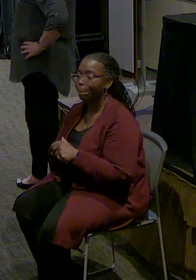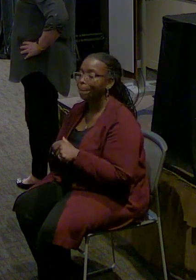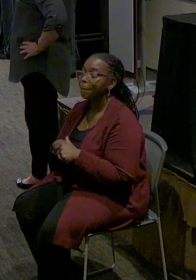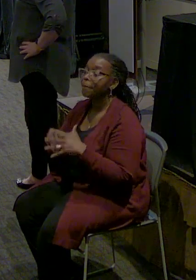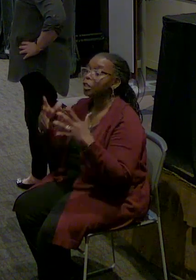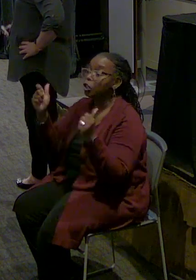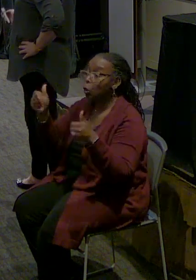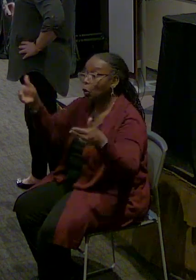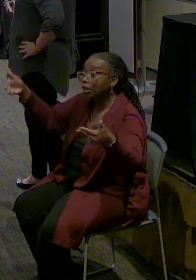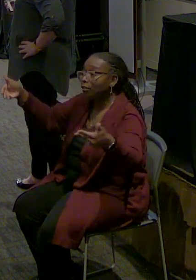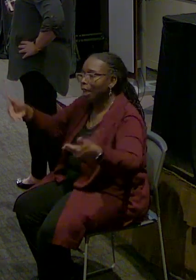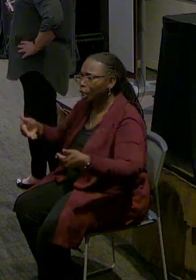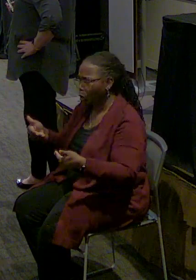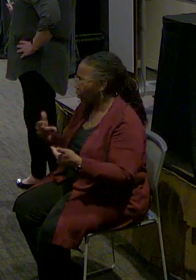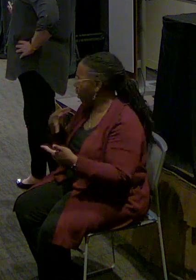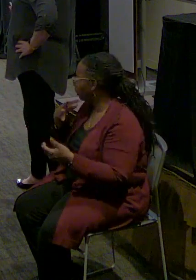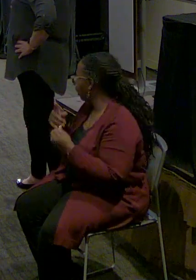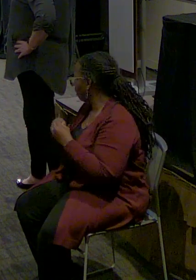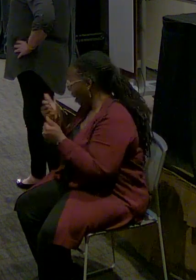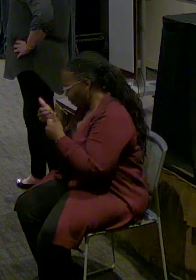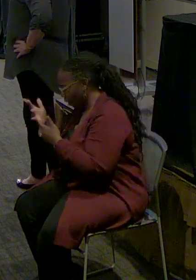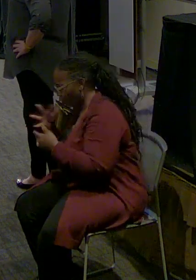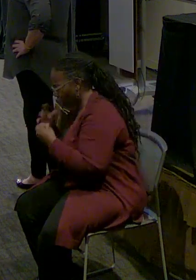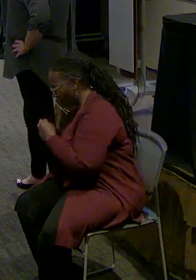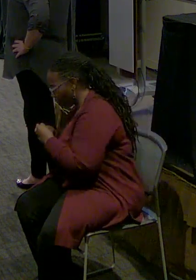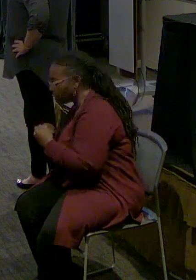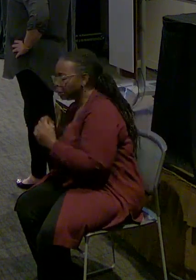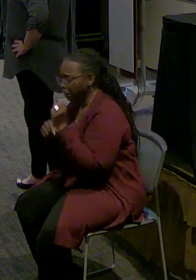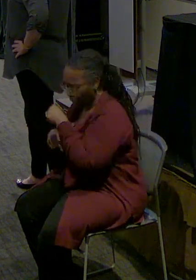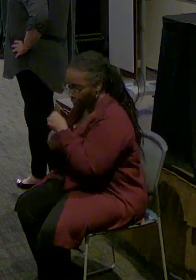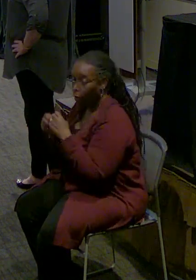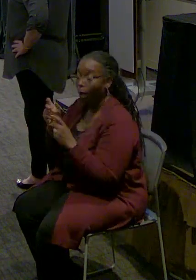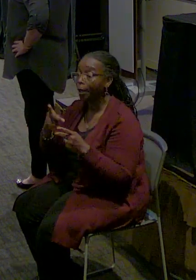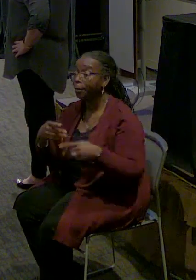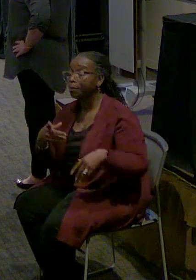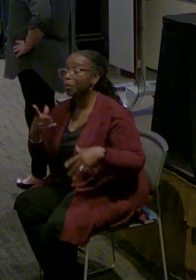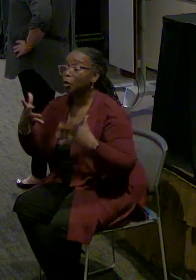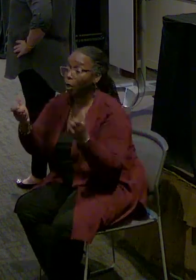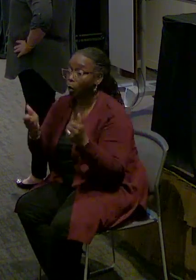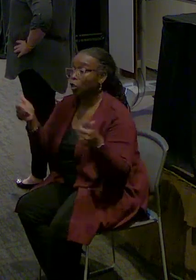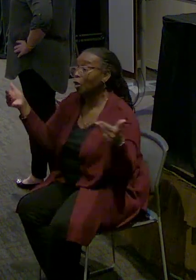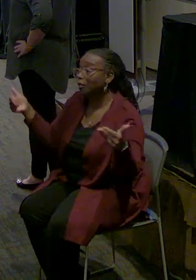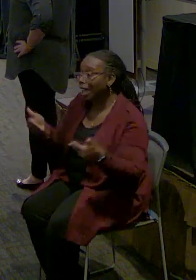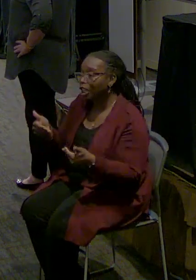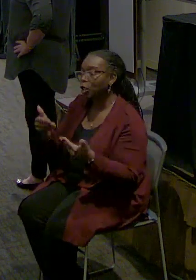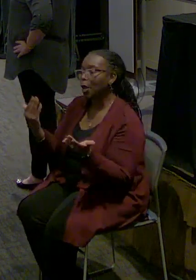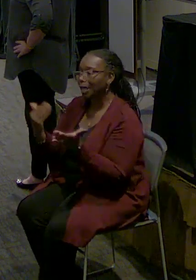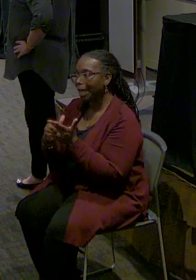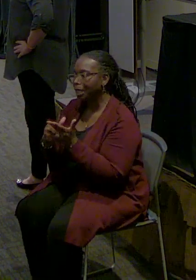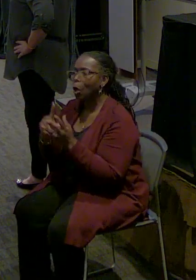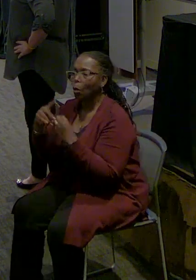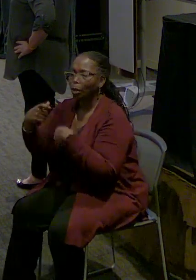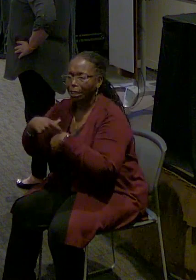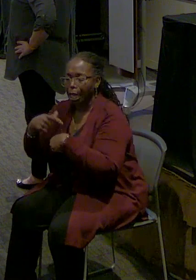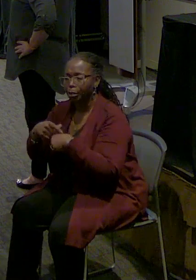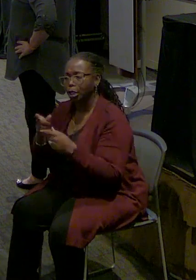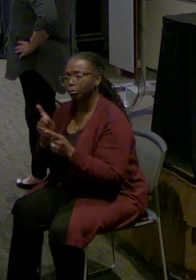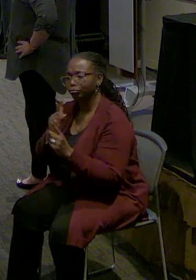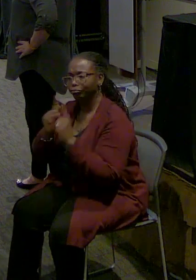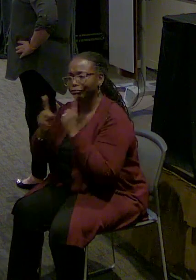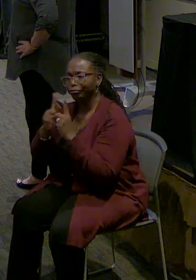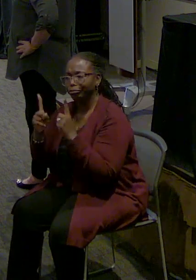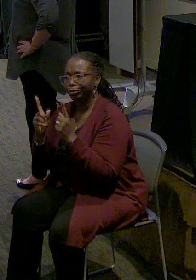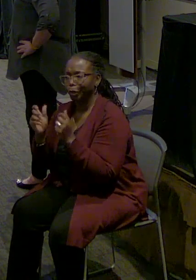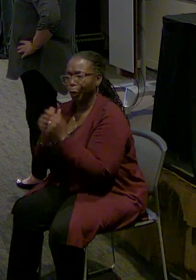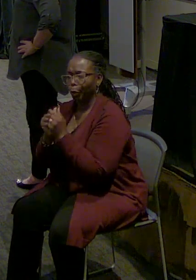like to invite you, did I cover everything we needed to cover on that one? Okay, so we would like to invite you to, again, one more time, have some conversation with